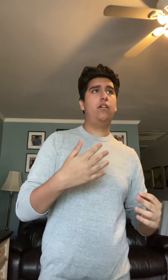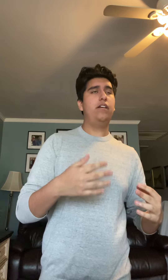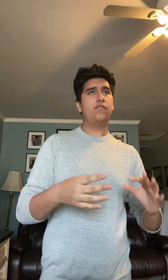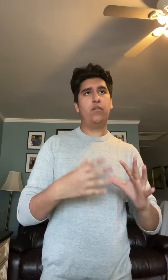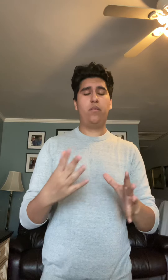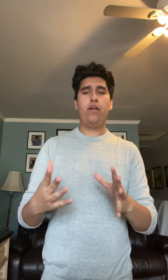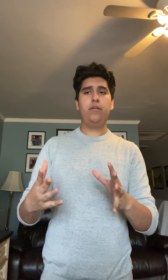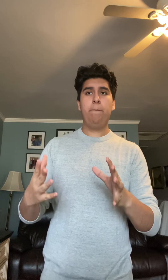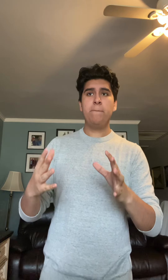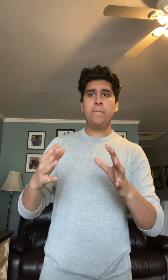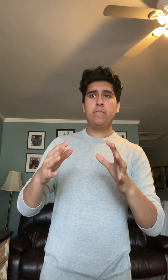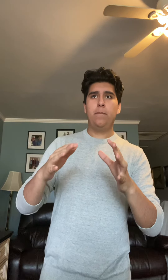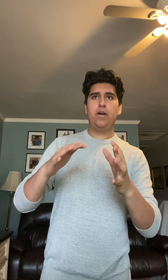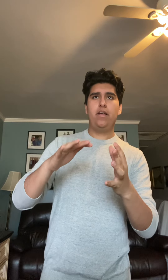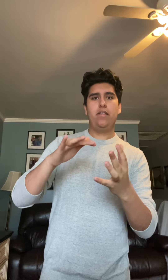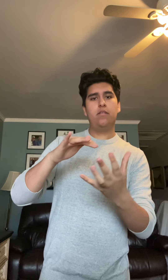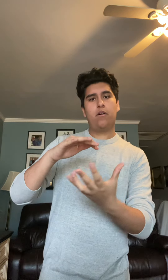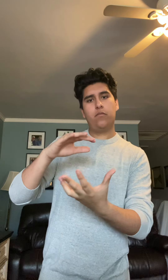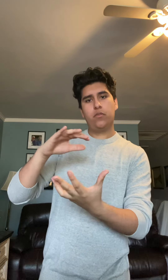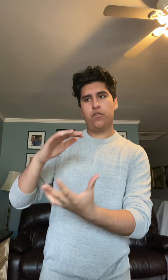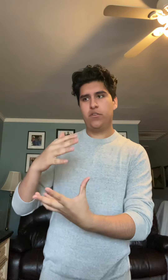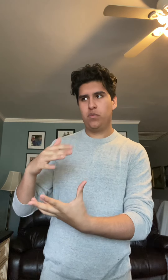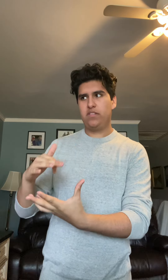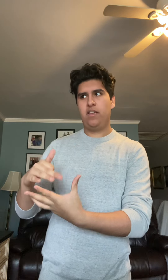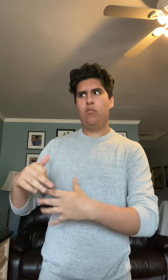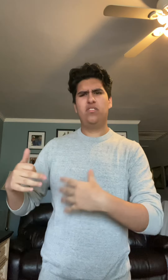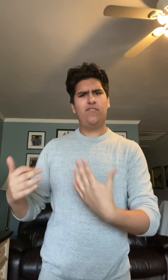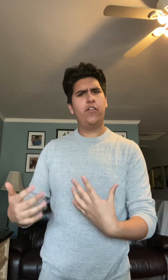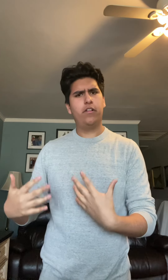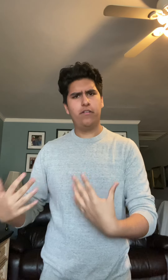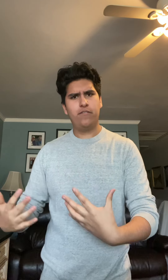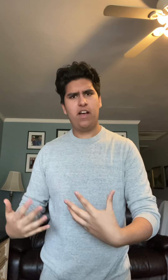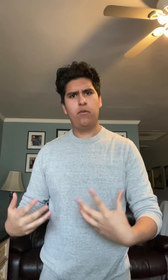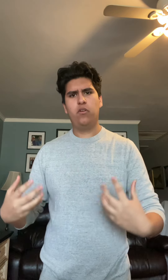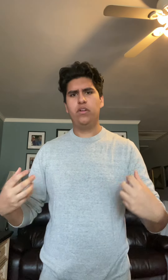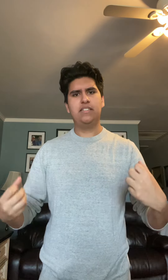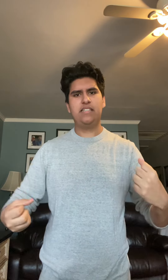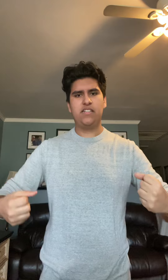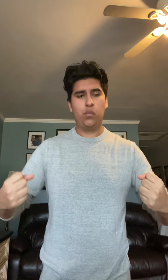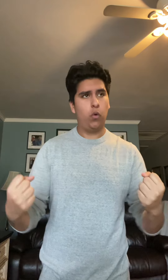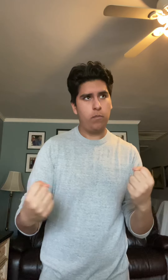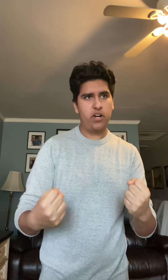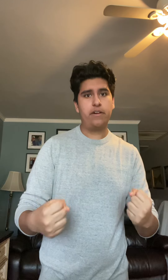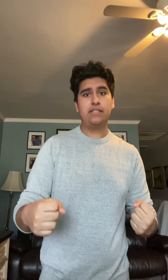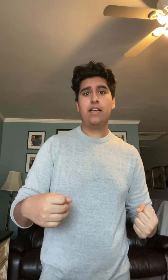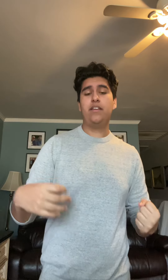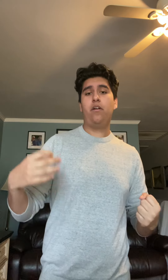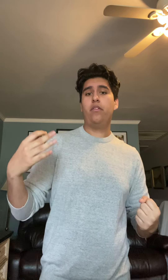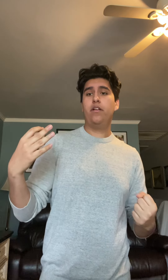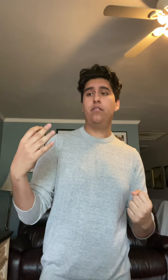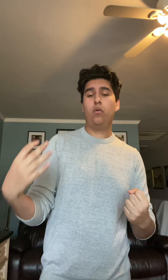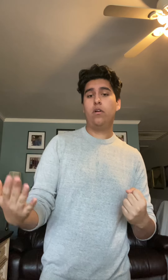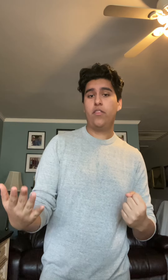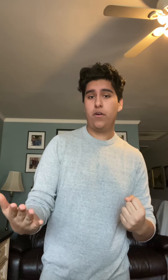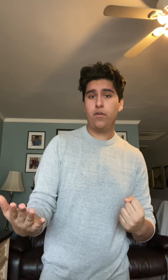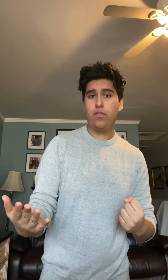that. He's very well-rounded. But in the Marvel Universe, we see him more as a fatherly, loving vibe. We don't really see his warmongering side till the third Thor